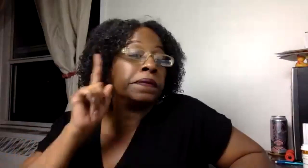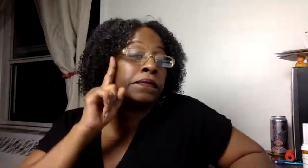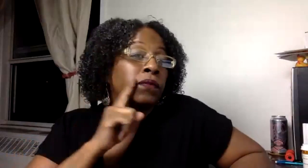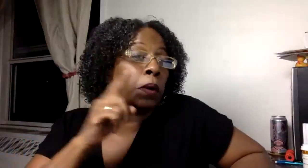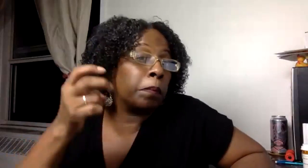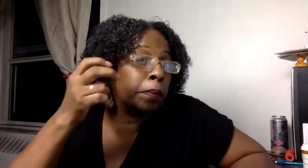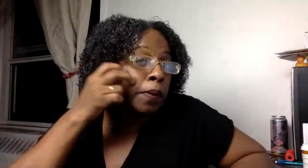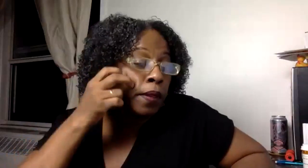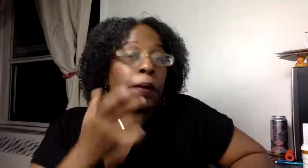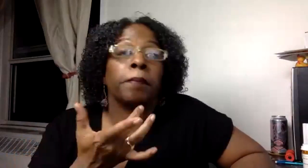professional.